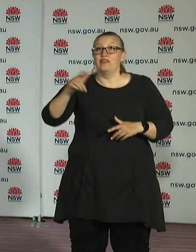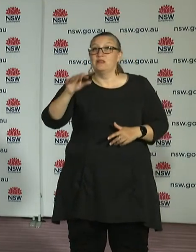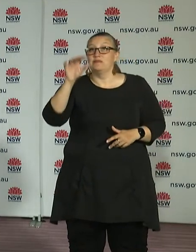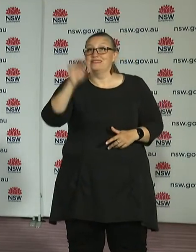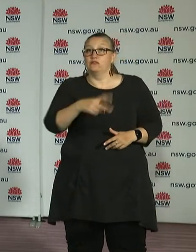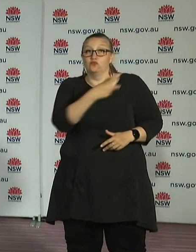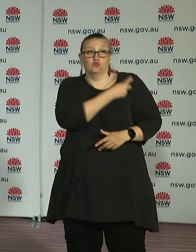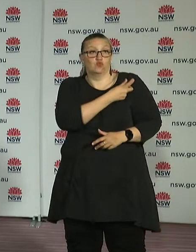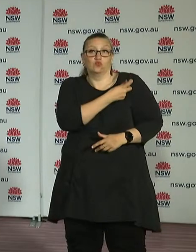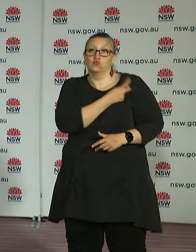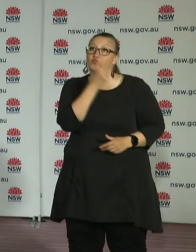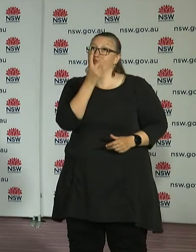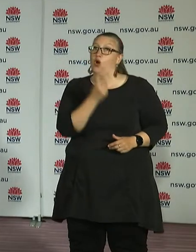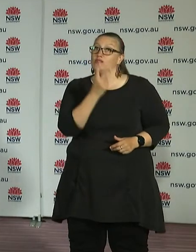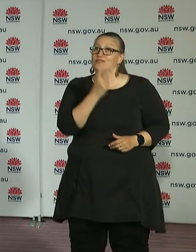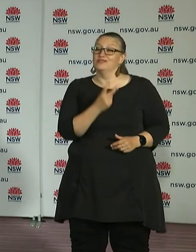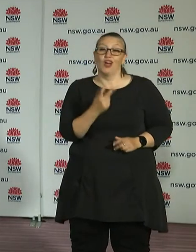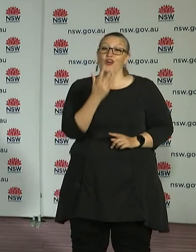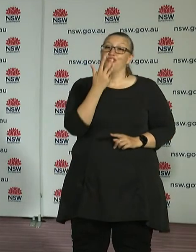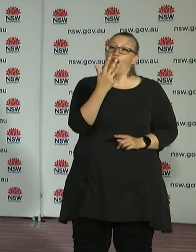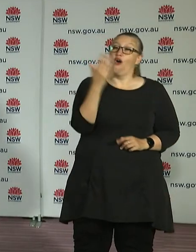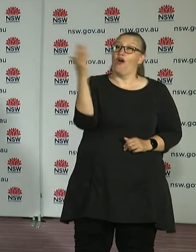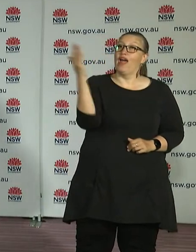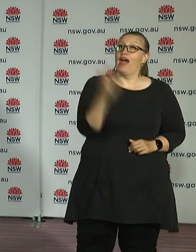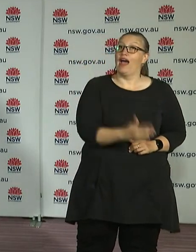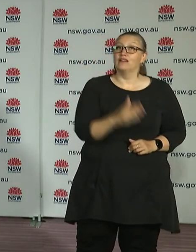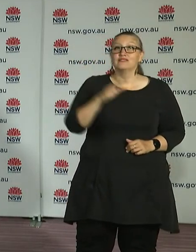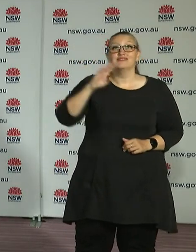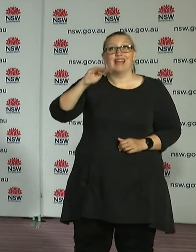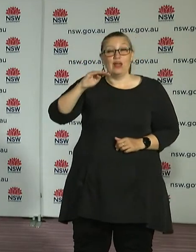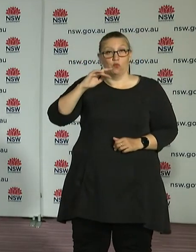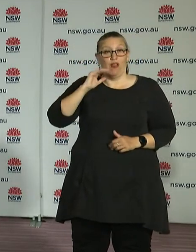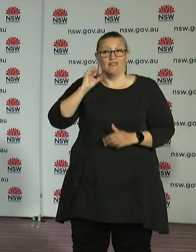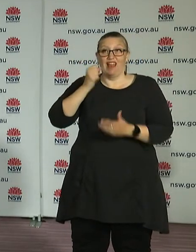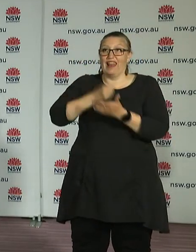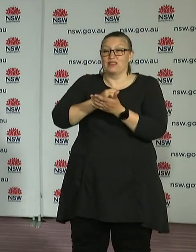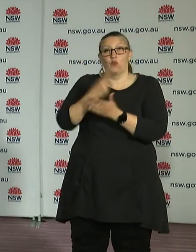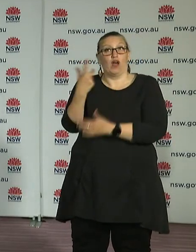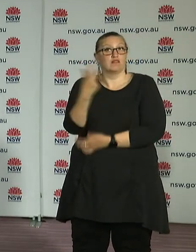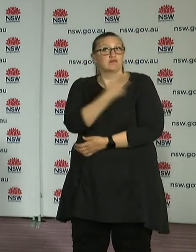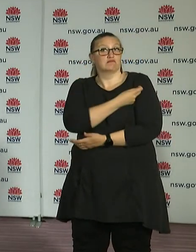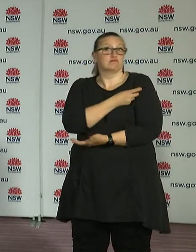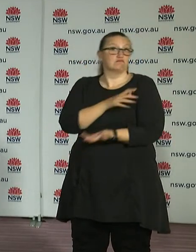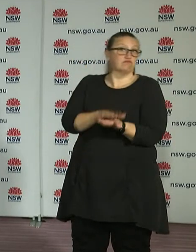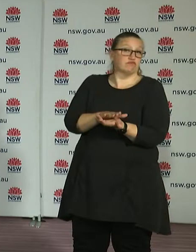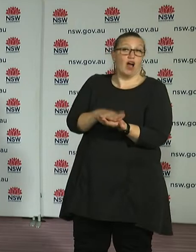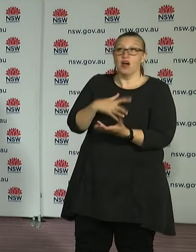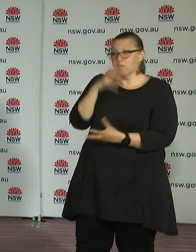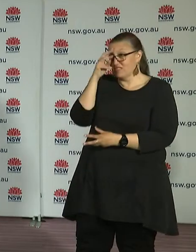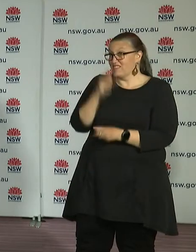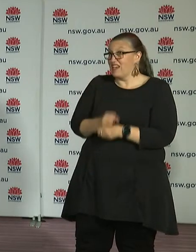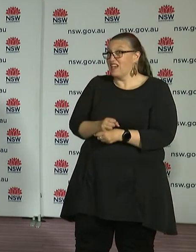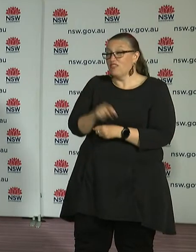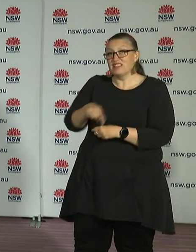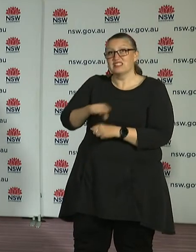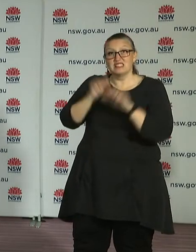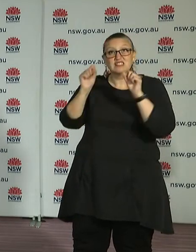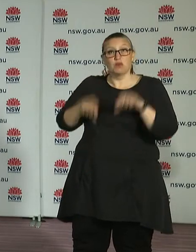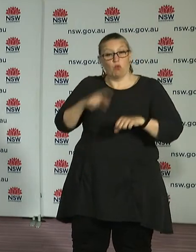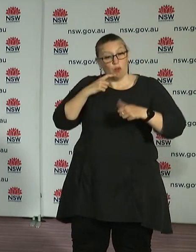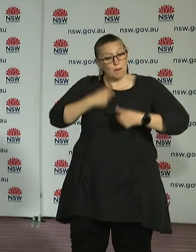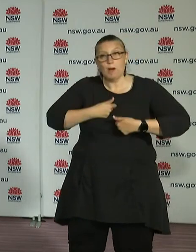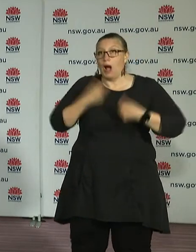9 out of 10 over 16-year-olds with at least a jab. I'm very confident that the system will work well without giving any